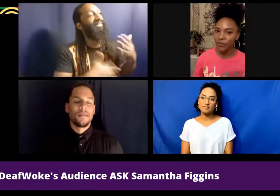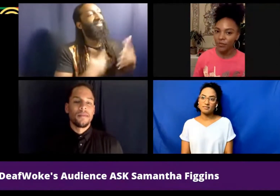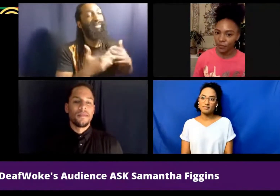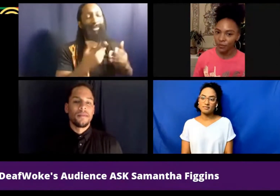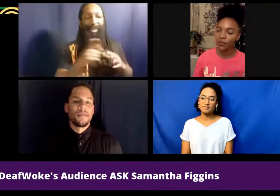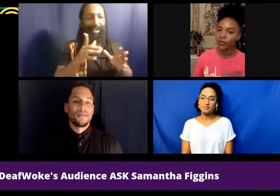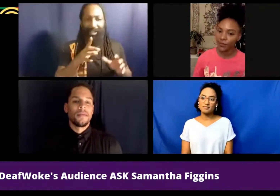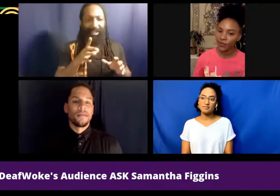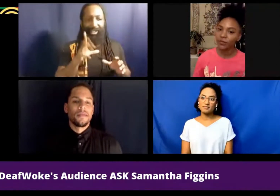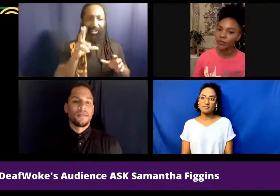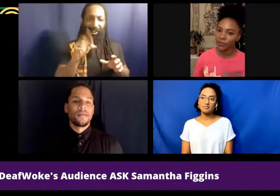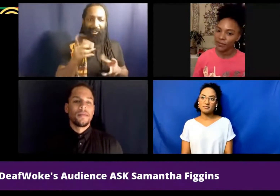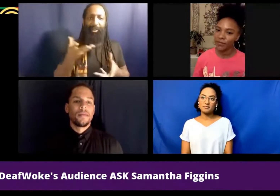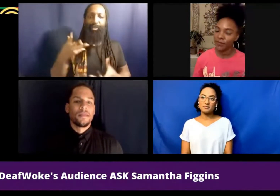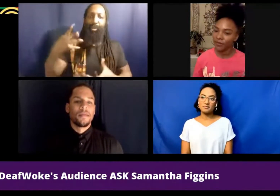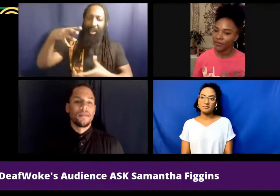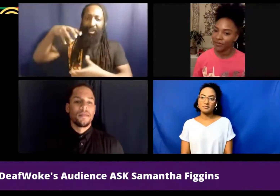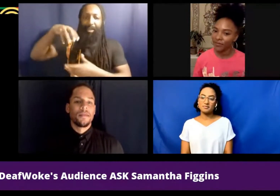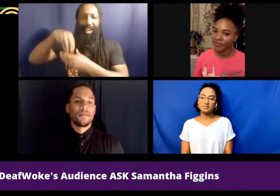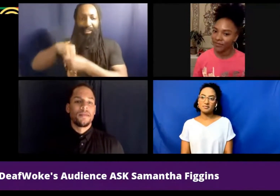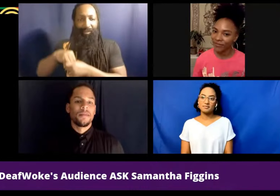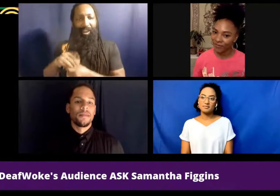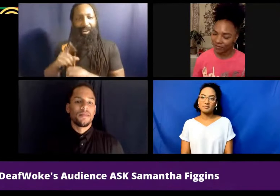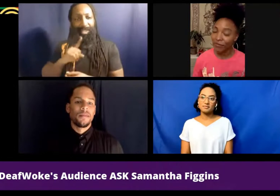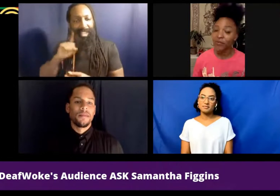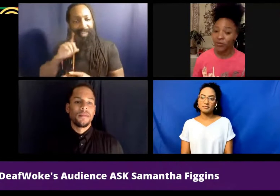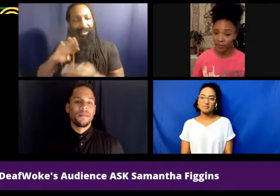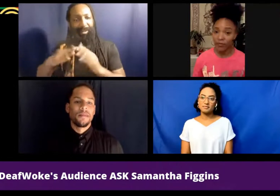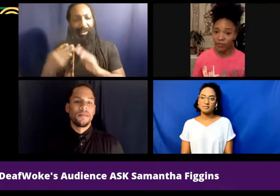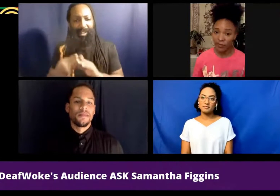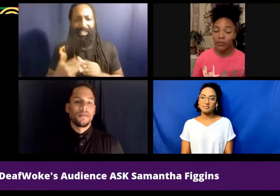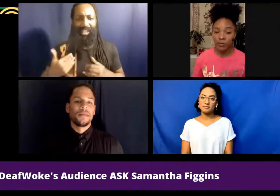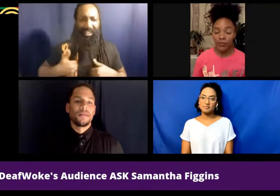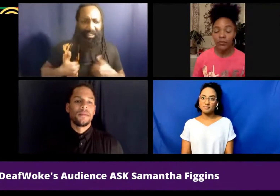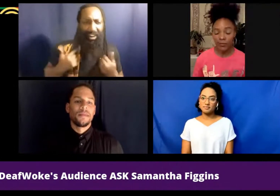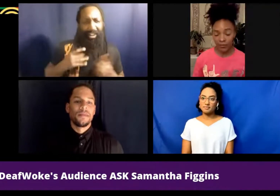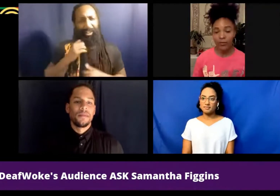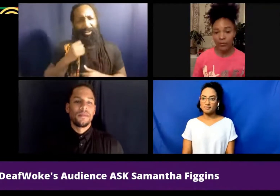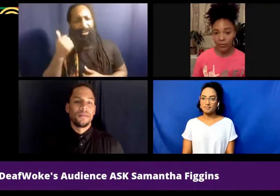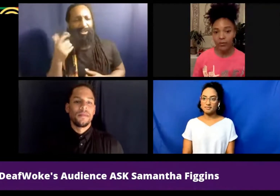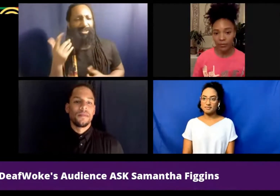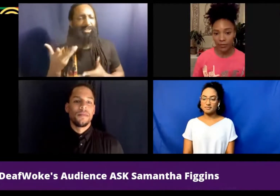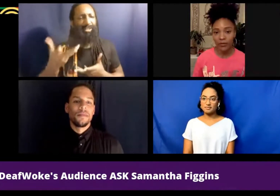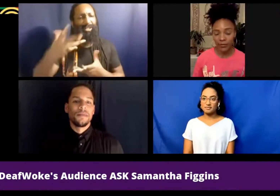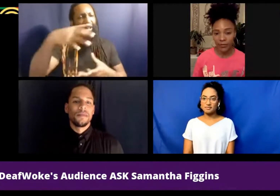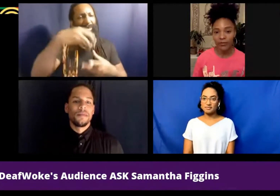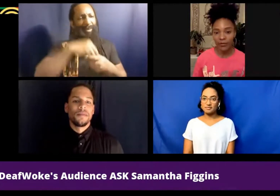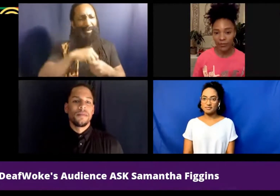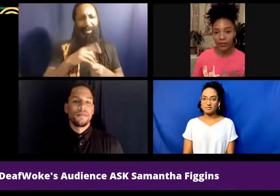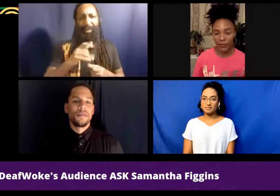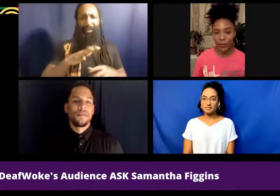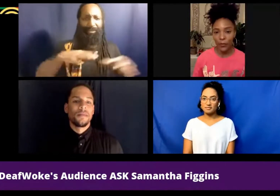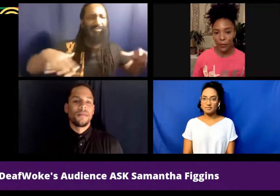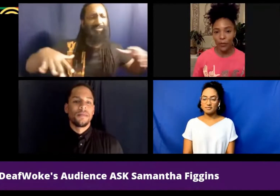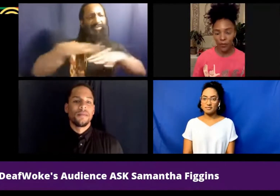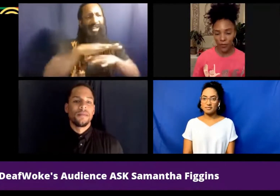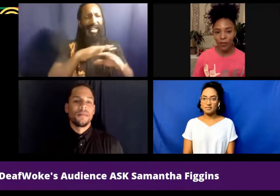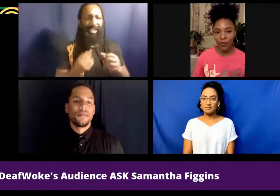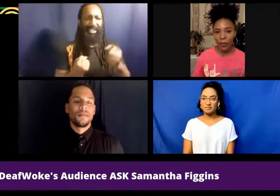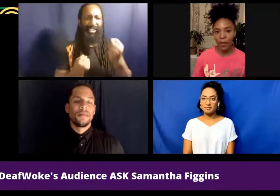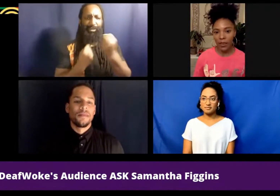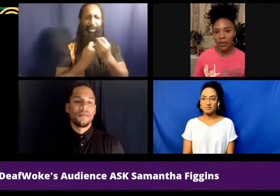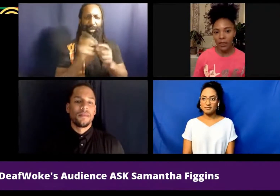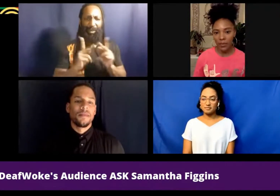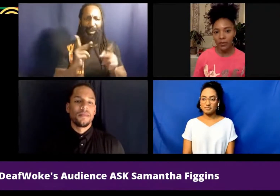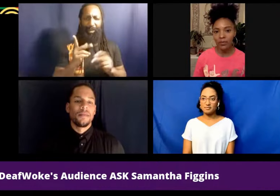life, but no, you wanted to be involved with deaf community, young or older, involved,